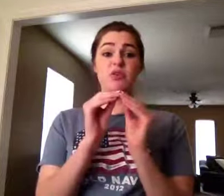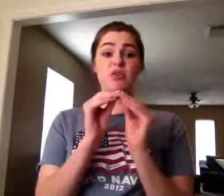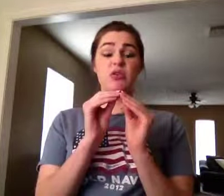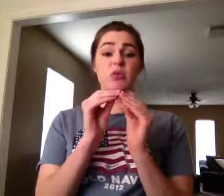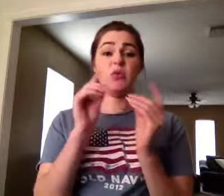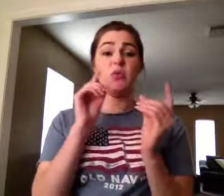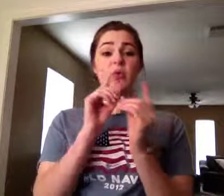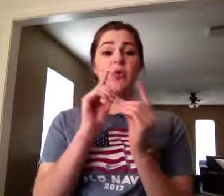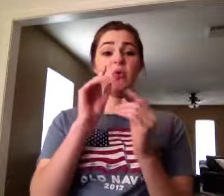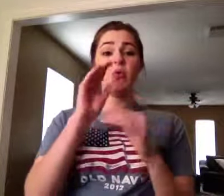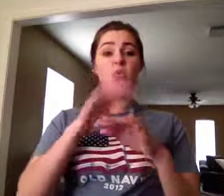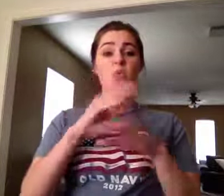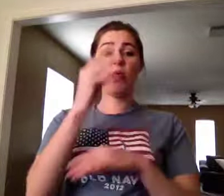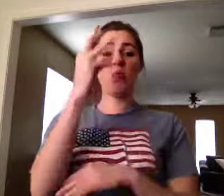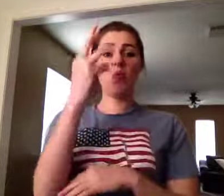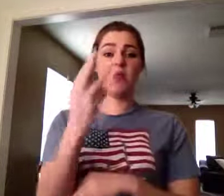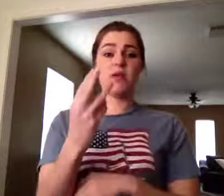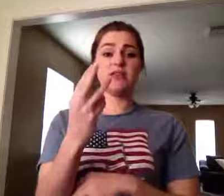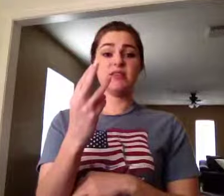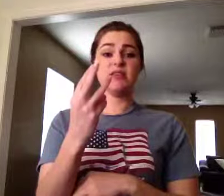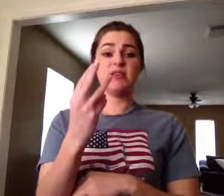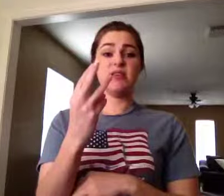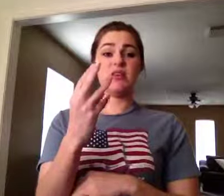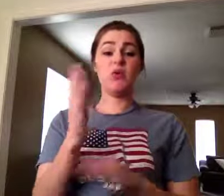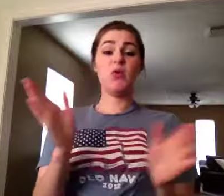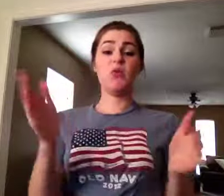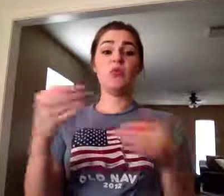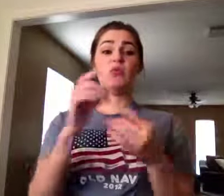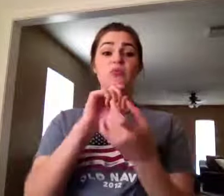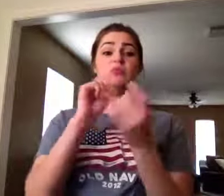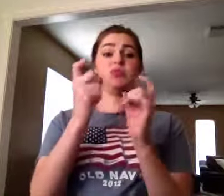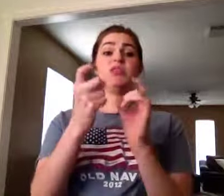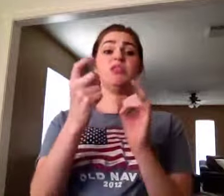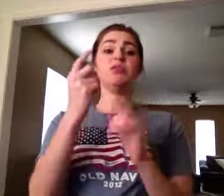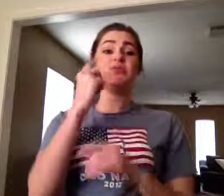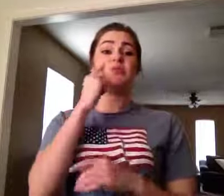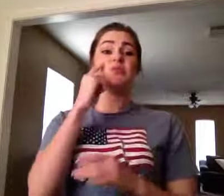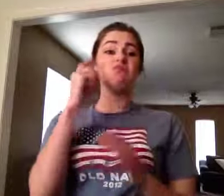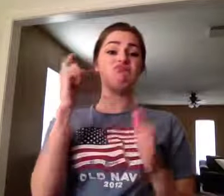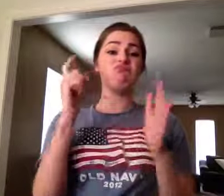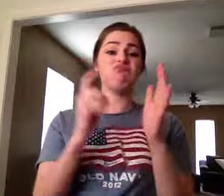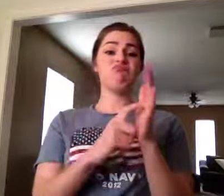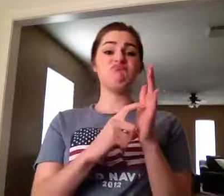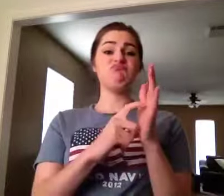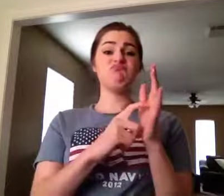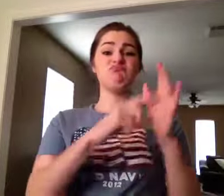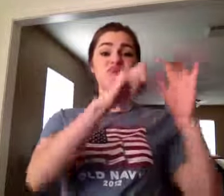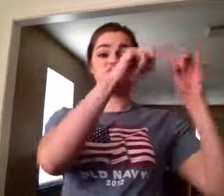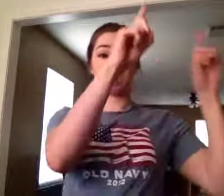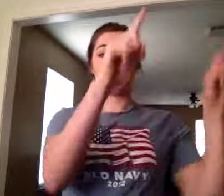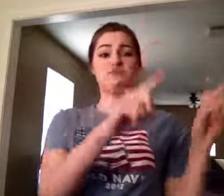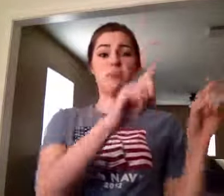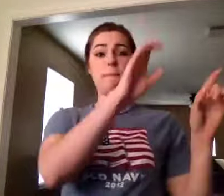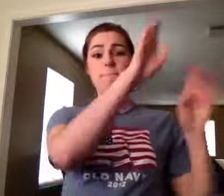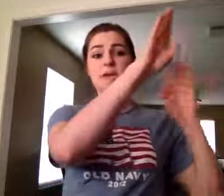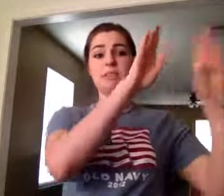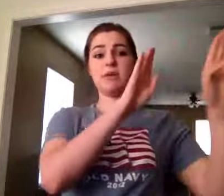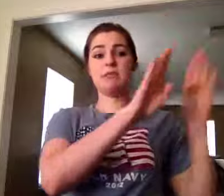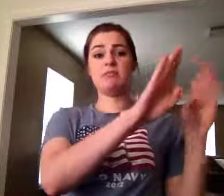so check the bulletin board for the new information. I guess they are remodeling or something on the second floor. See you tomorrow.